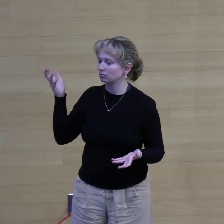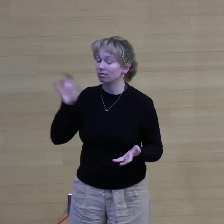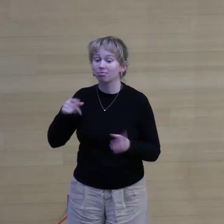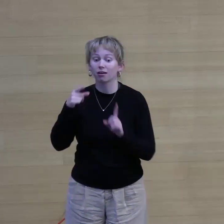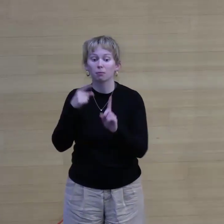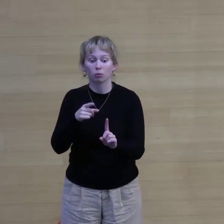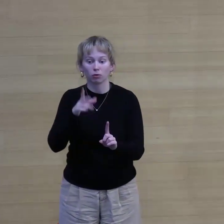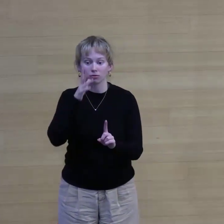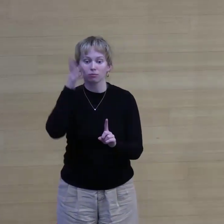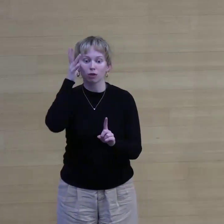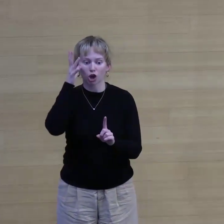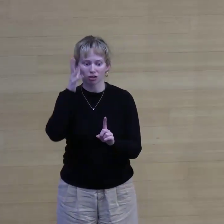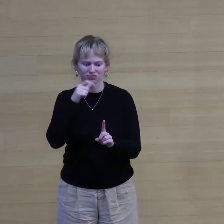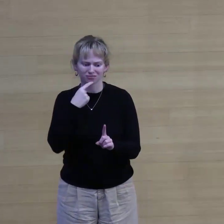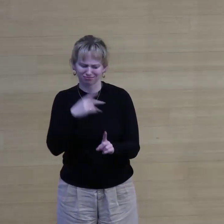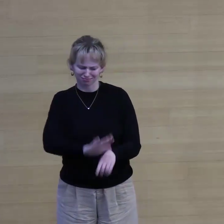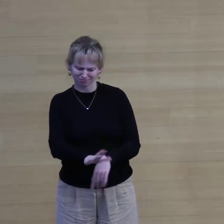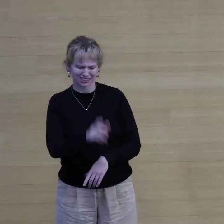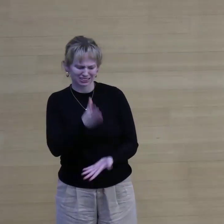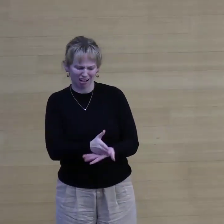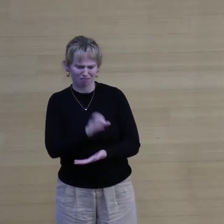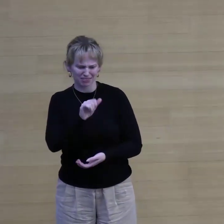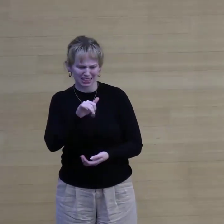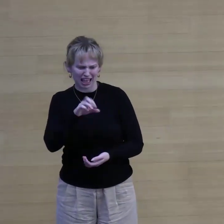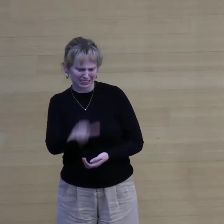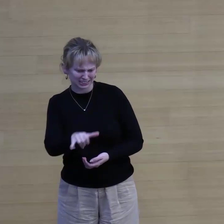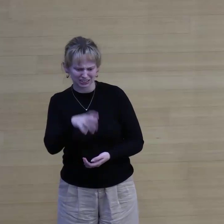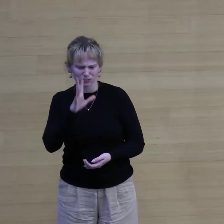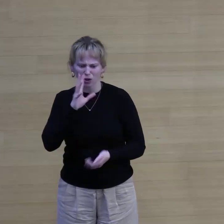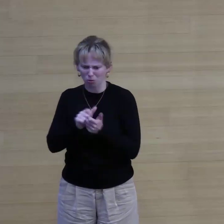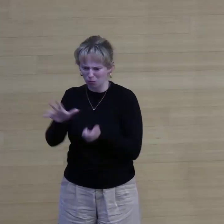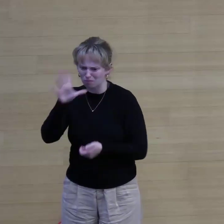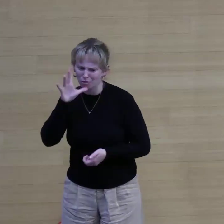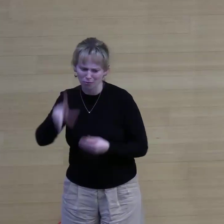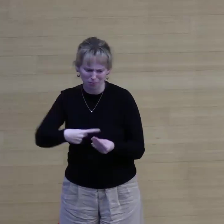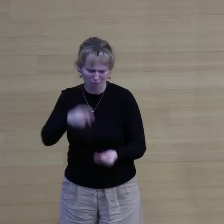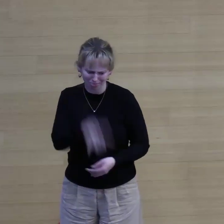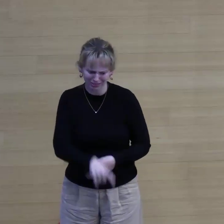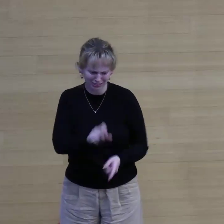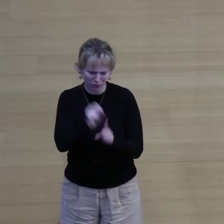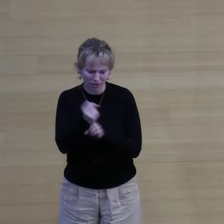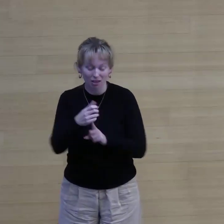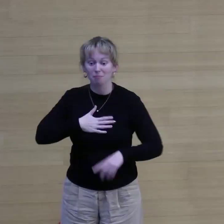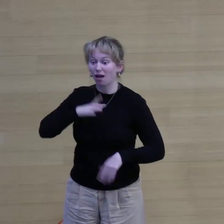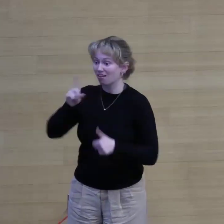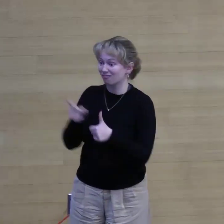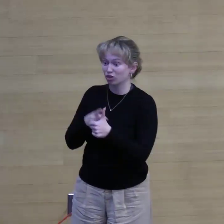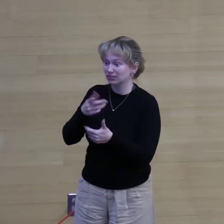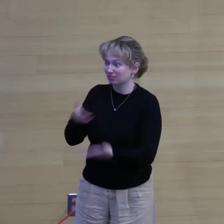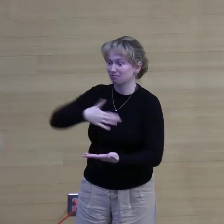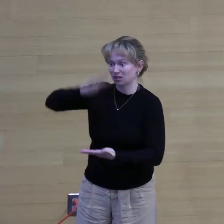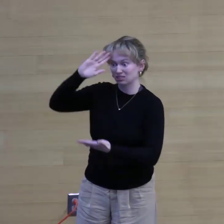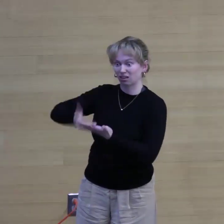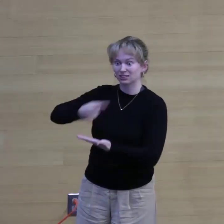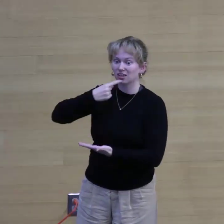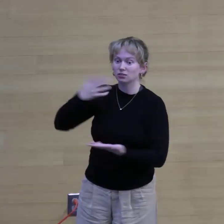the chaperones told him to stop sassing and that he was going to talk to his mother about it. And so the first thing my kid does